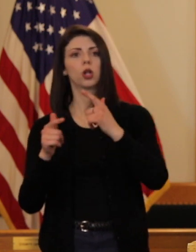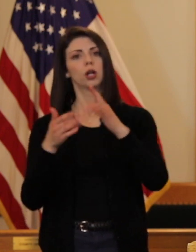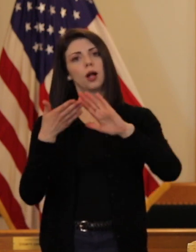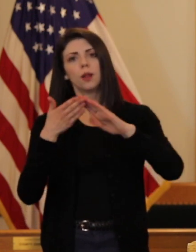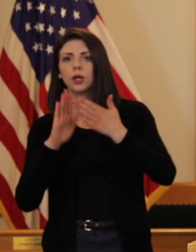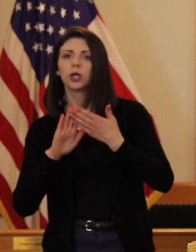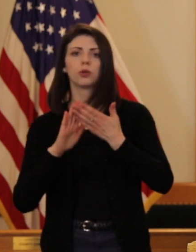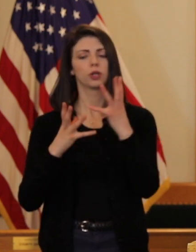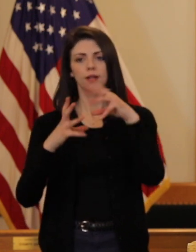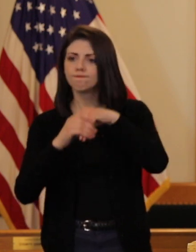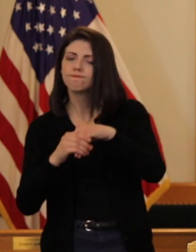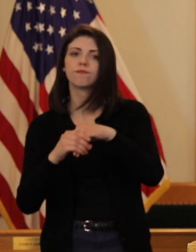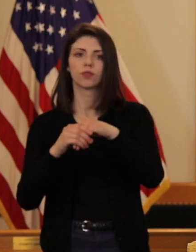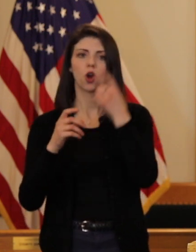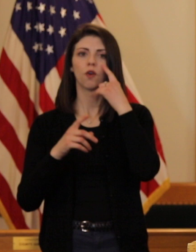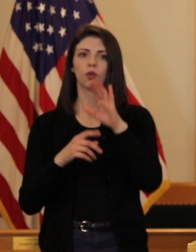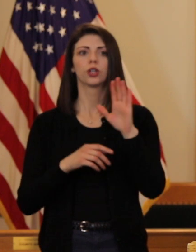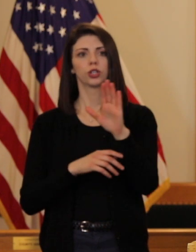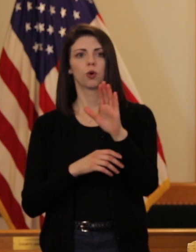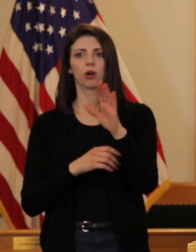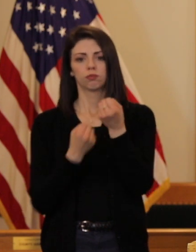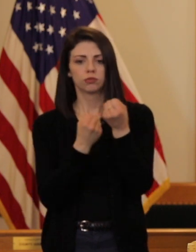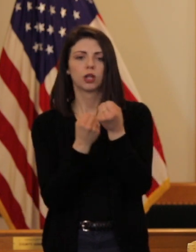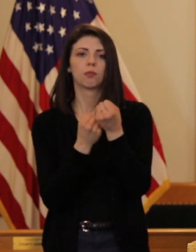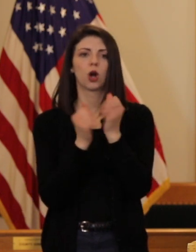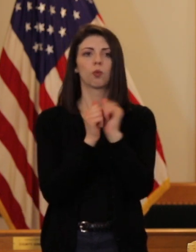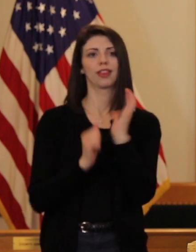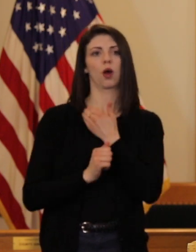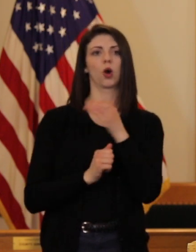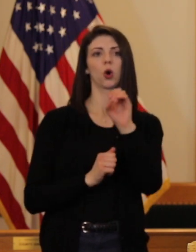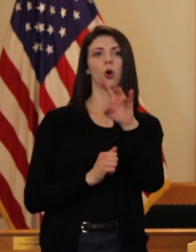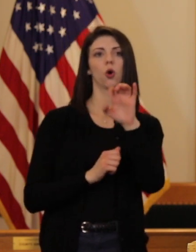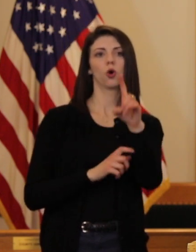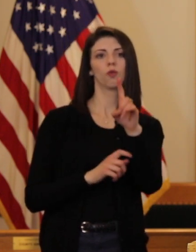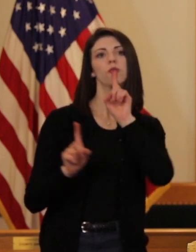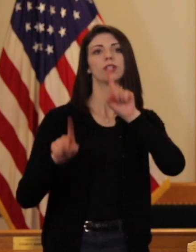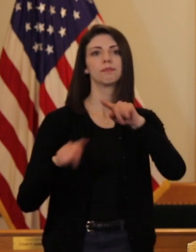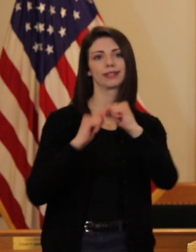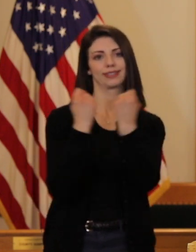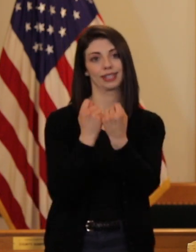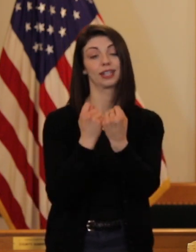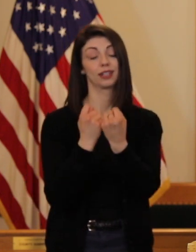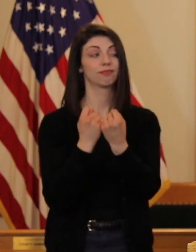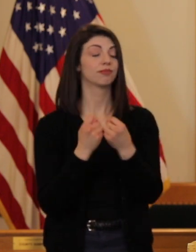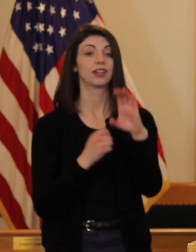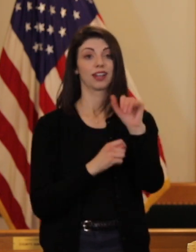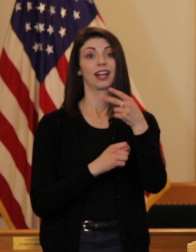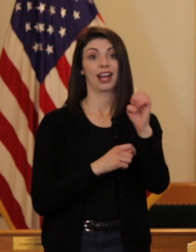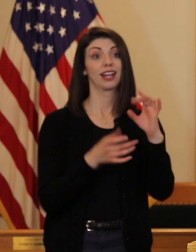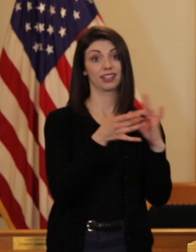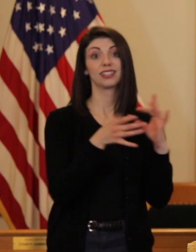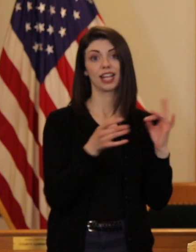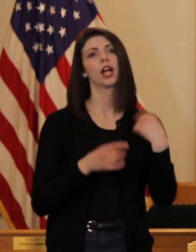and volunteers for their dedication to the COVID response team. As Kathy said, We are humbled by your efforts. I also want to thank